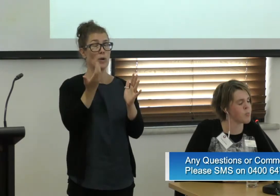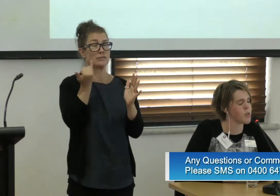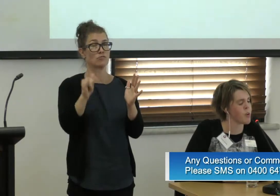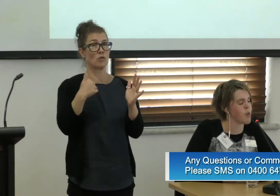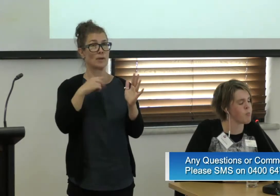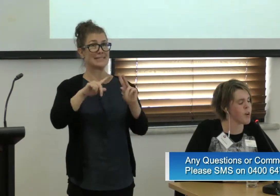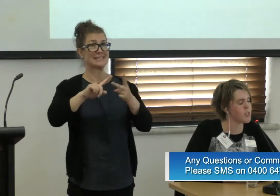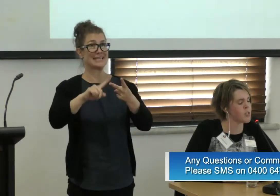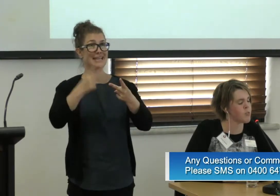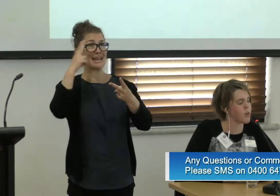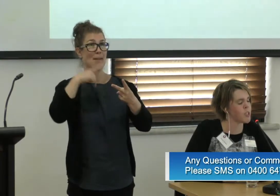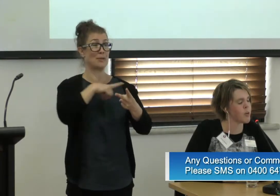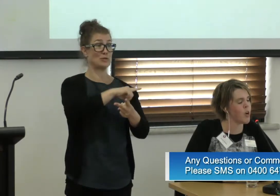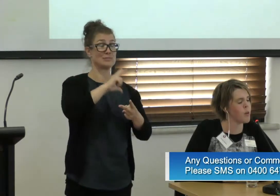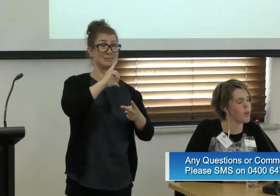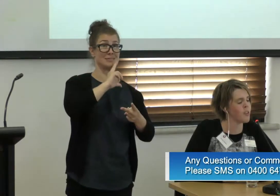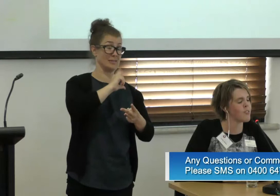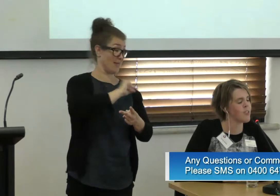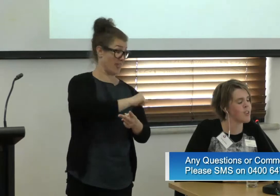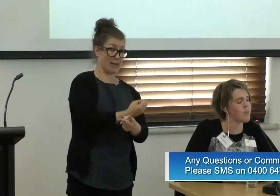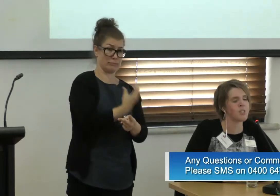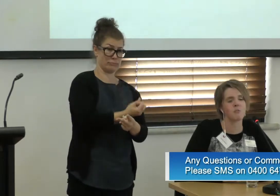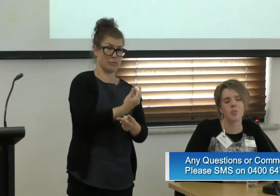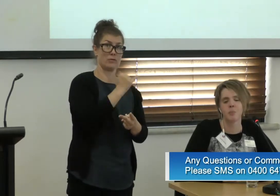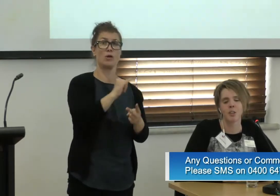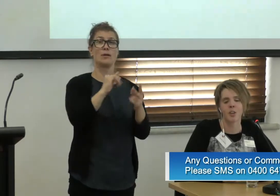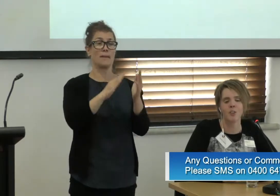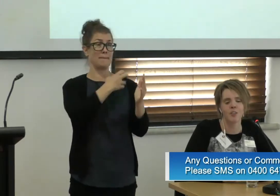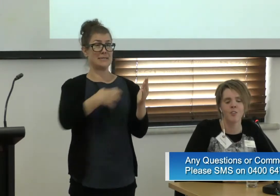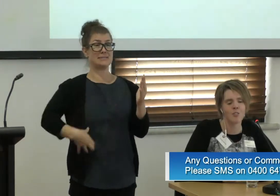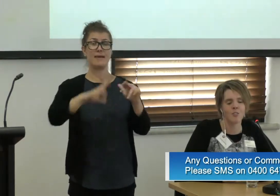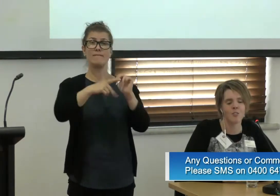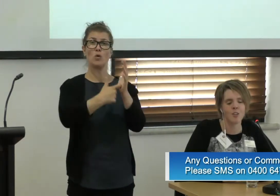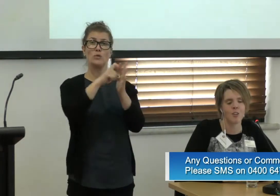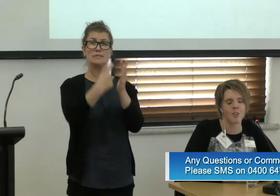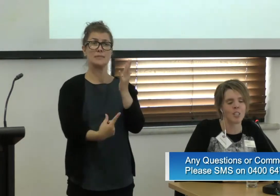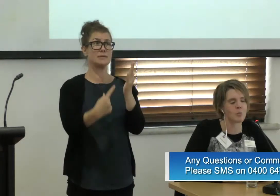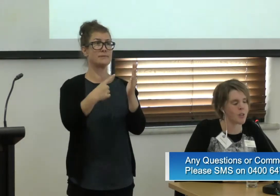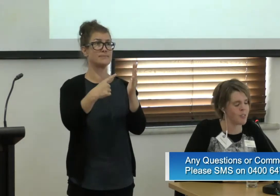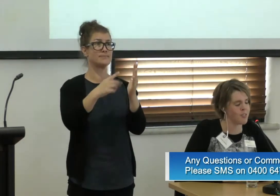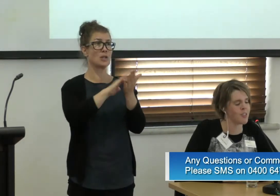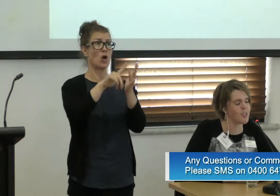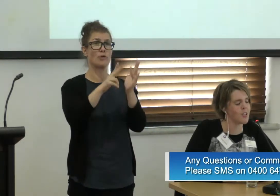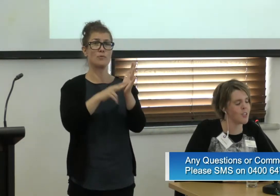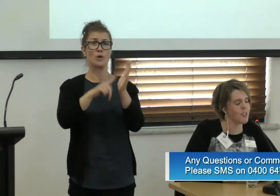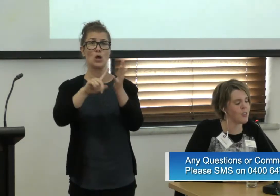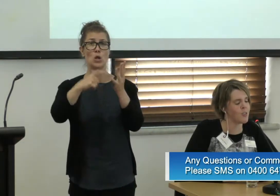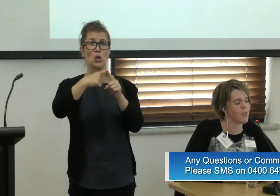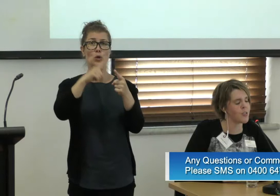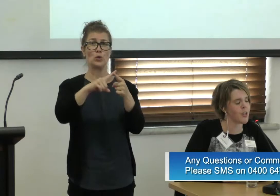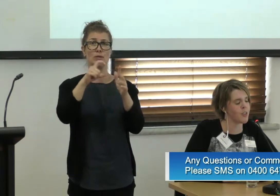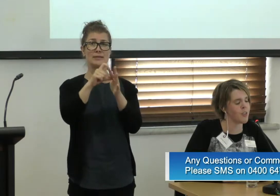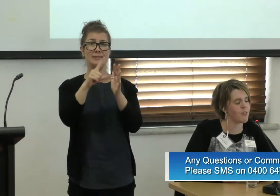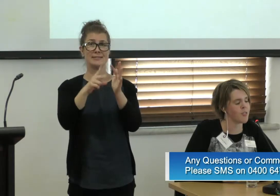because my screen reader pronounces it wrong. Can someone help me? Minister for Disability. Is it Donnellan? That's the one.